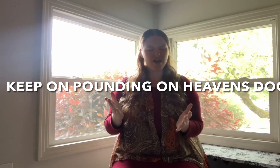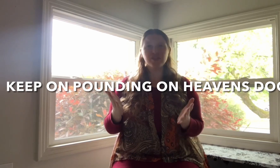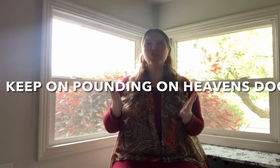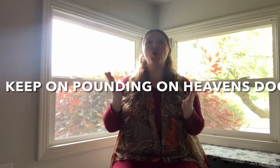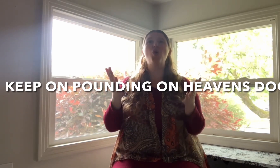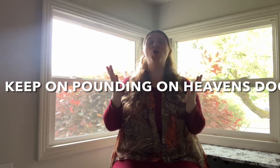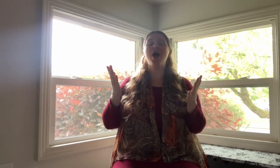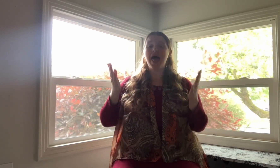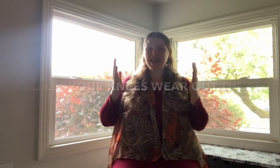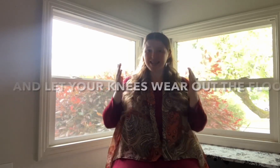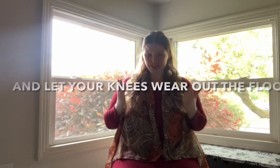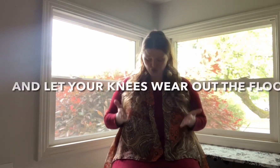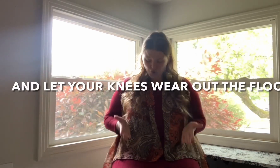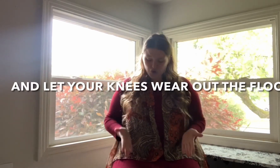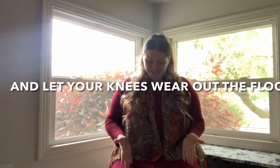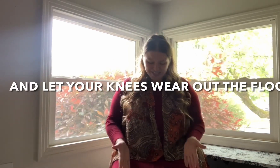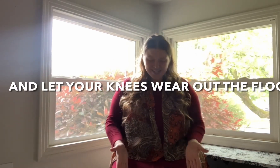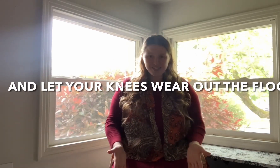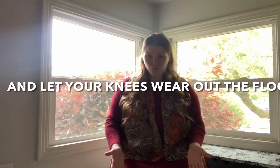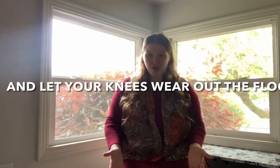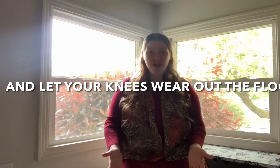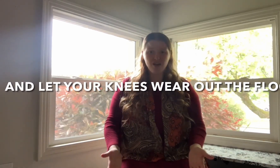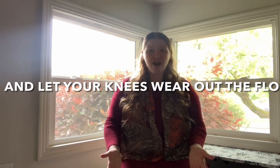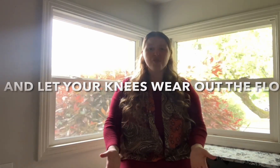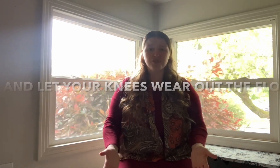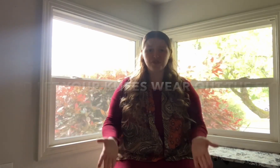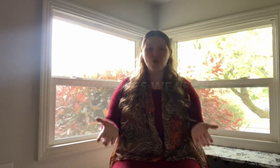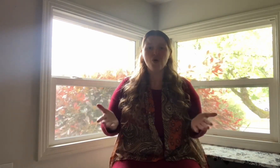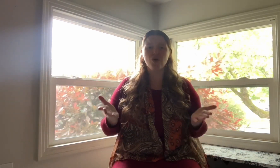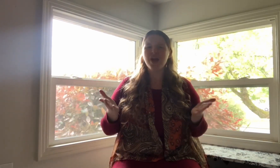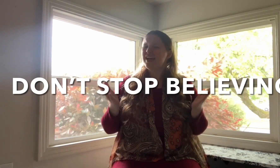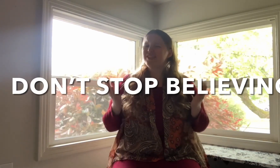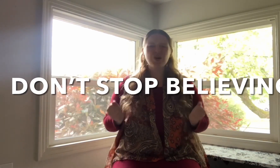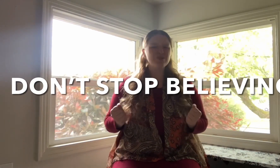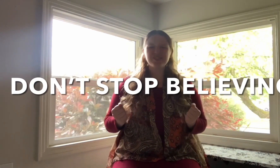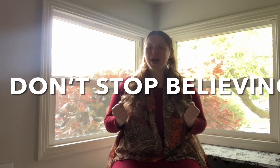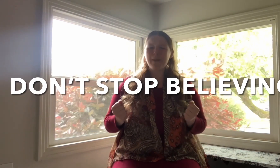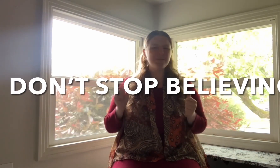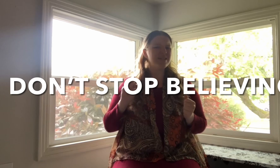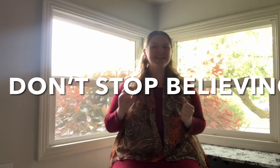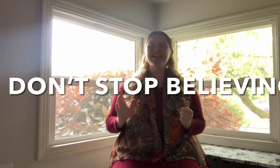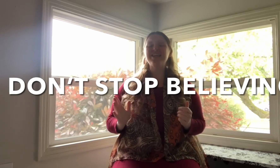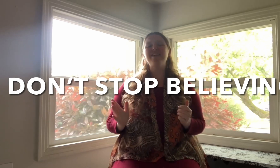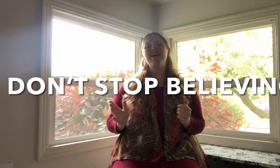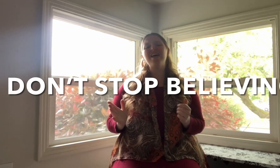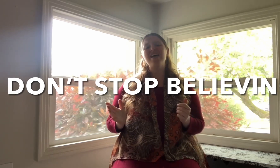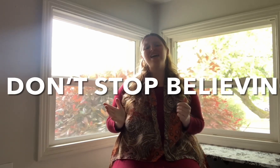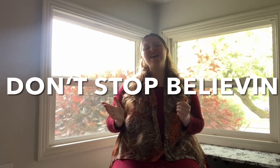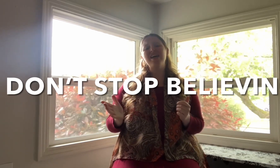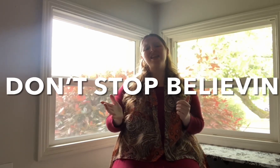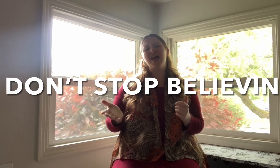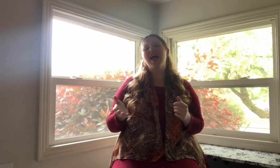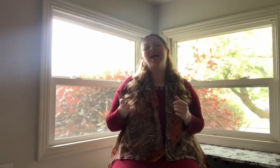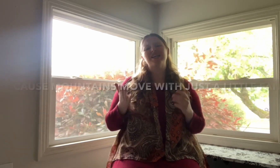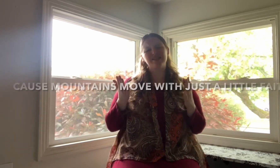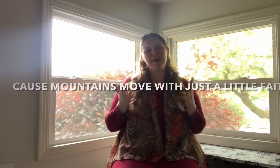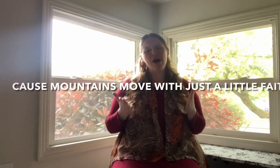heaven's door and let your knees wear out the floor. Don't stop believing, 'cause